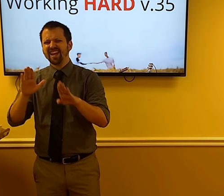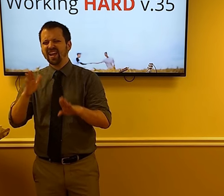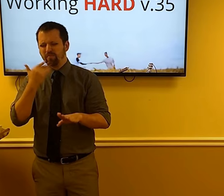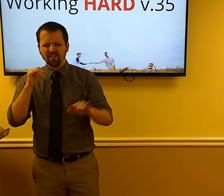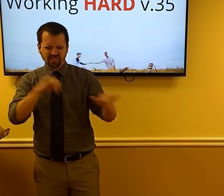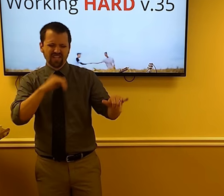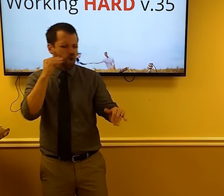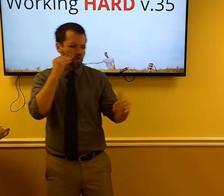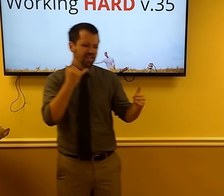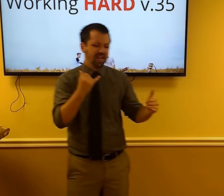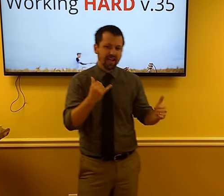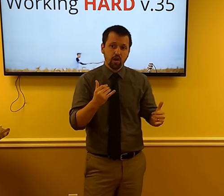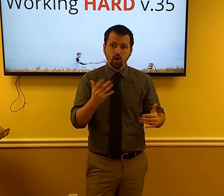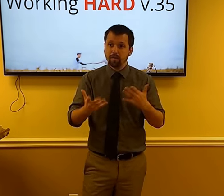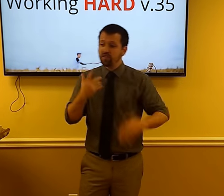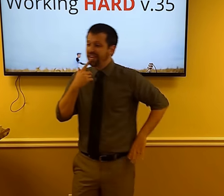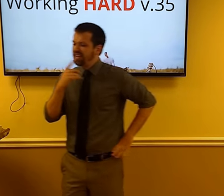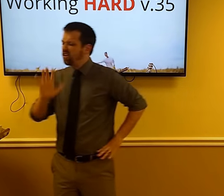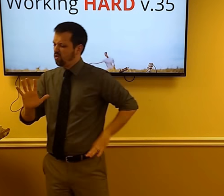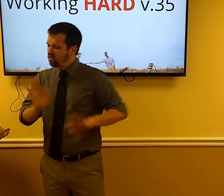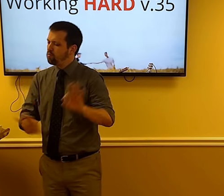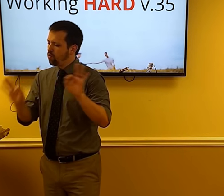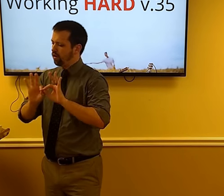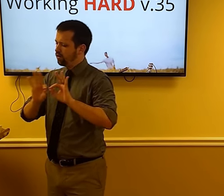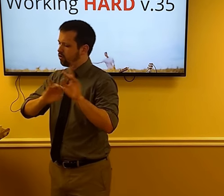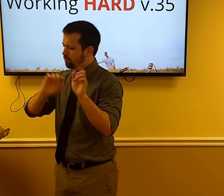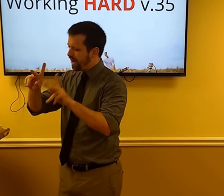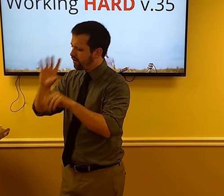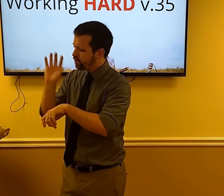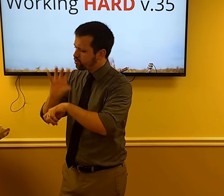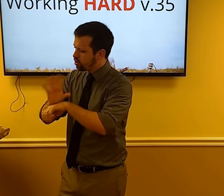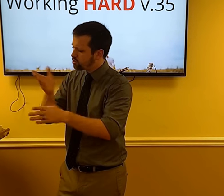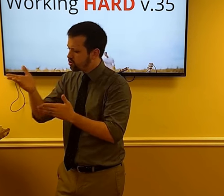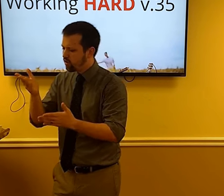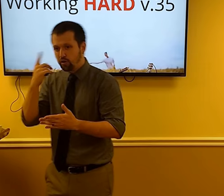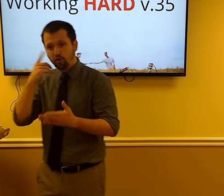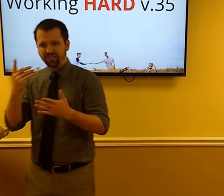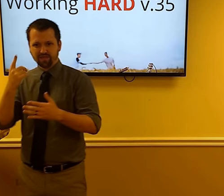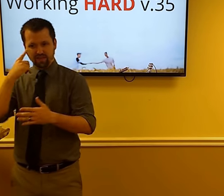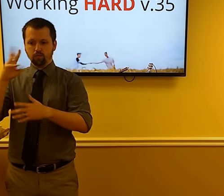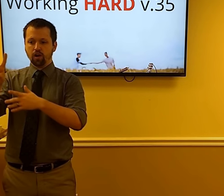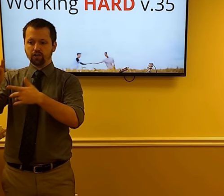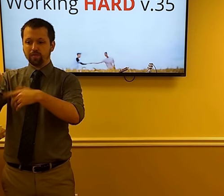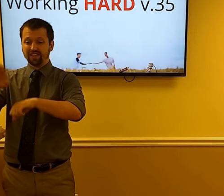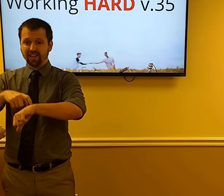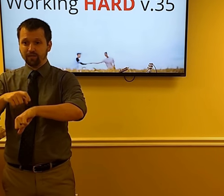Sunday. Better stay home today. Maybe, no, no, it's important. Go back, church, serve, you know, like, think, walk through Bethlehem